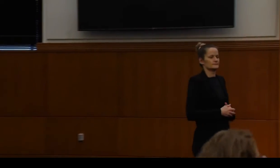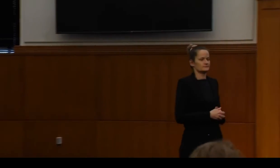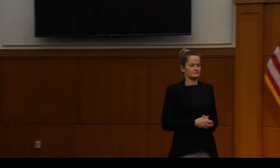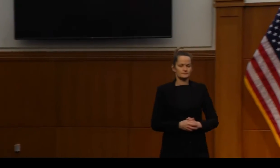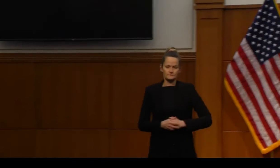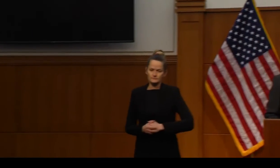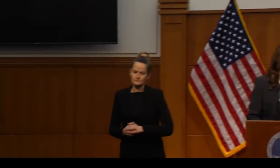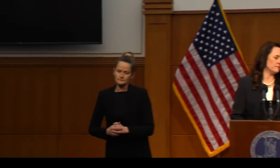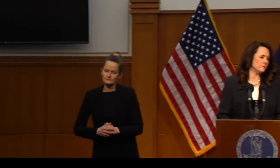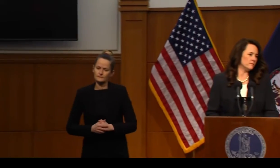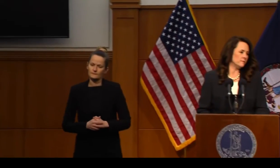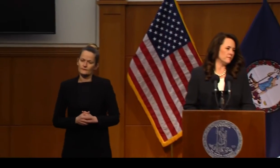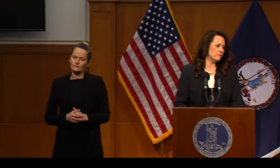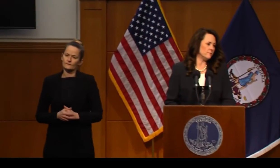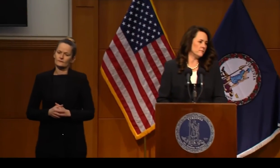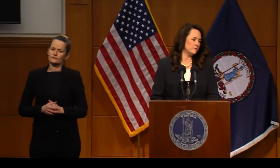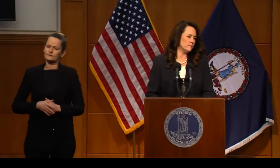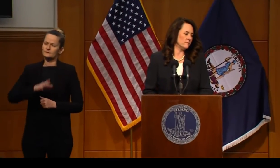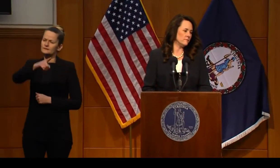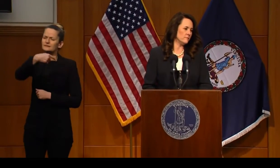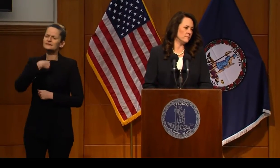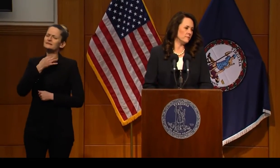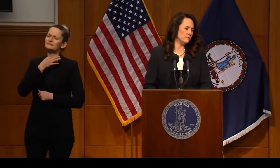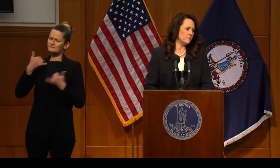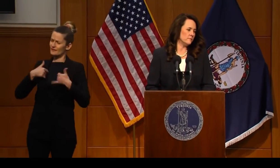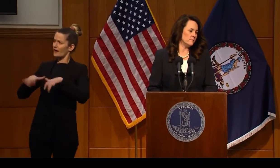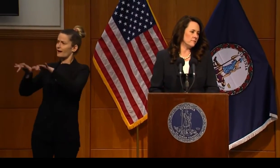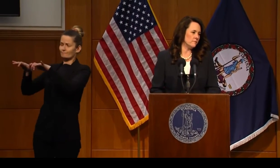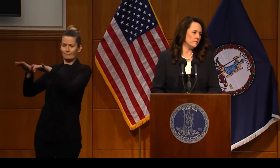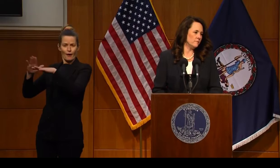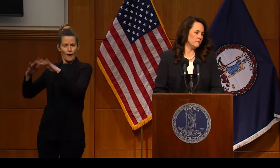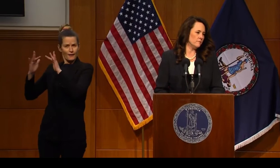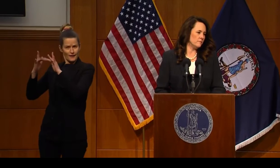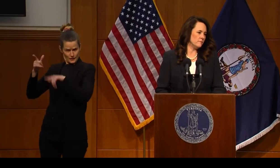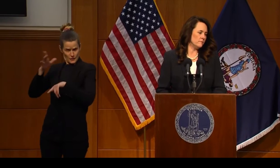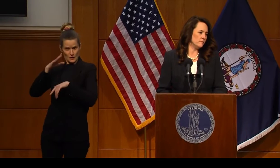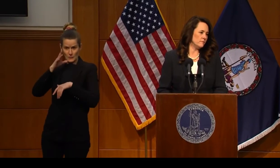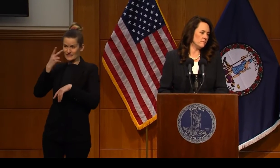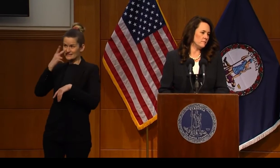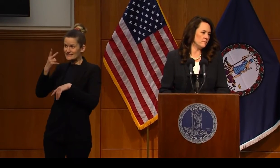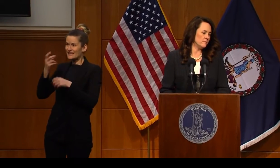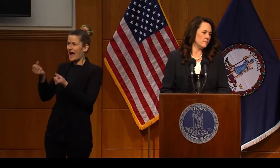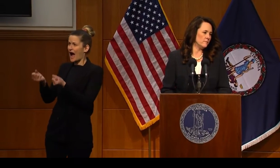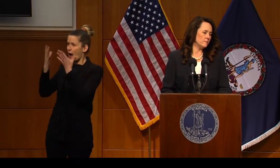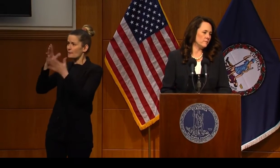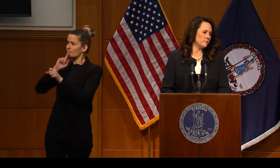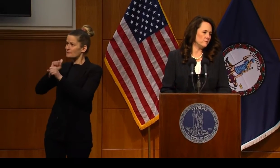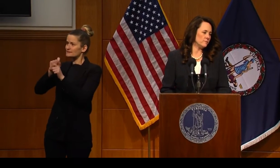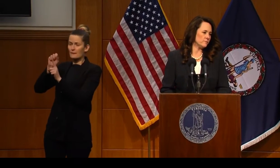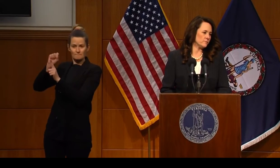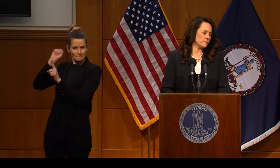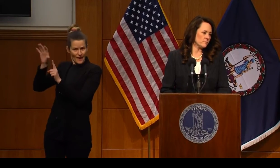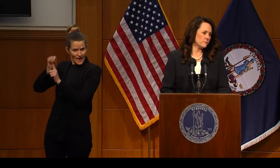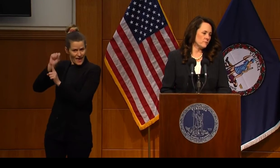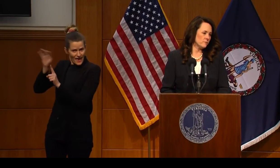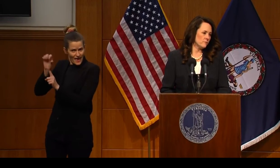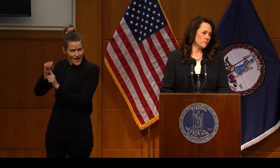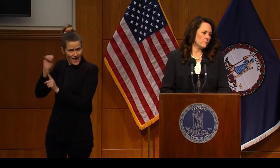you able to see how many mailed absentee ballots were sent out? You know, is